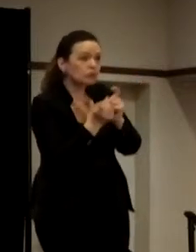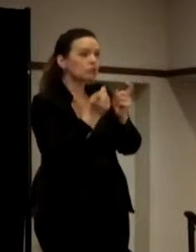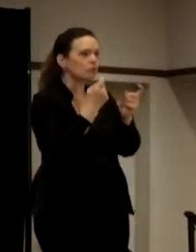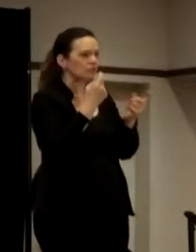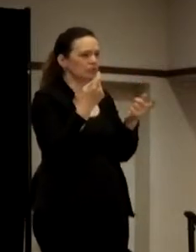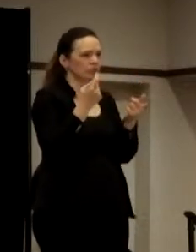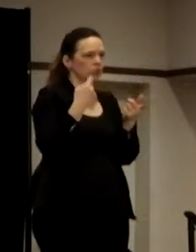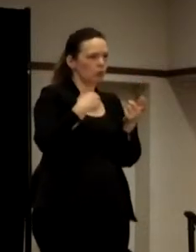balances.